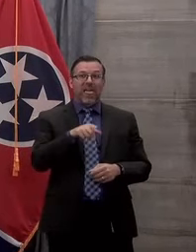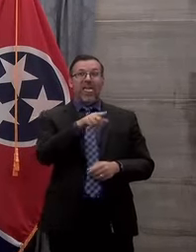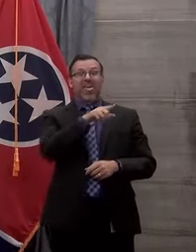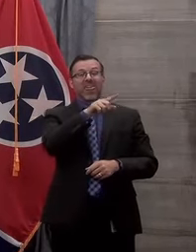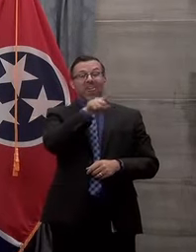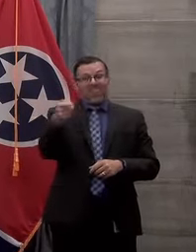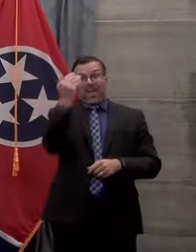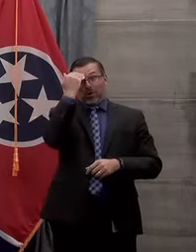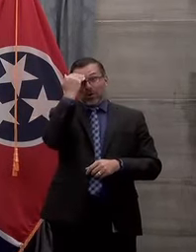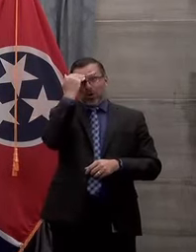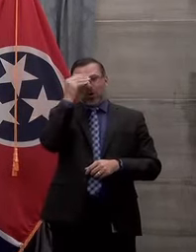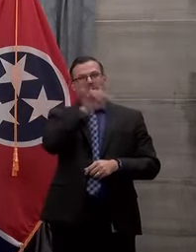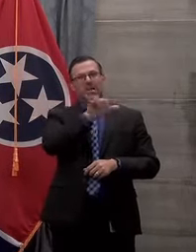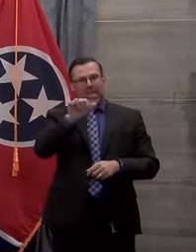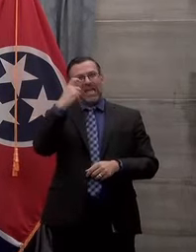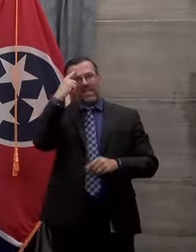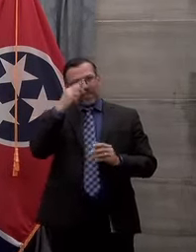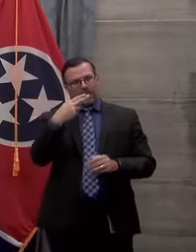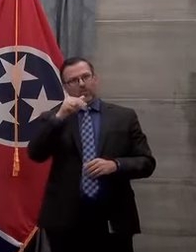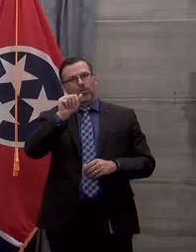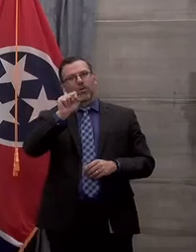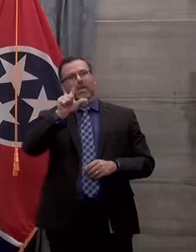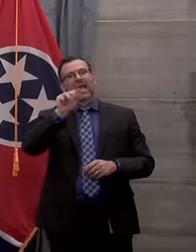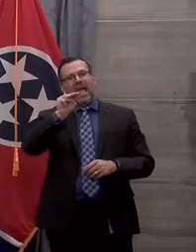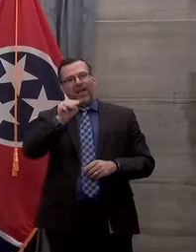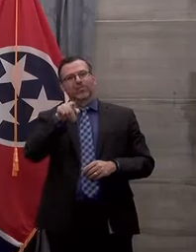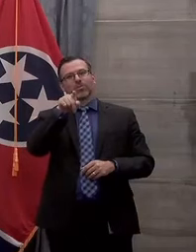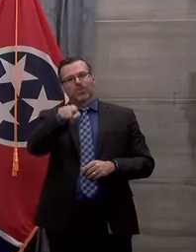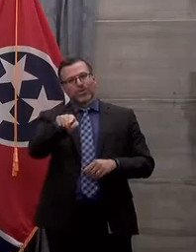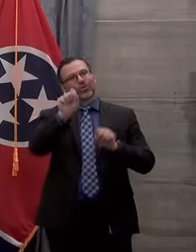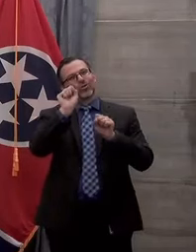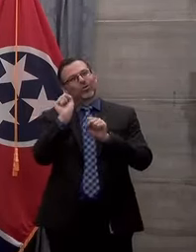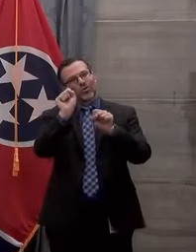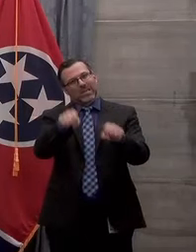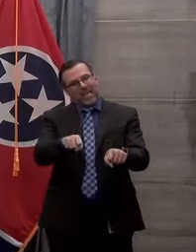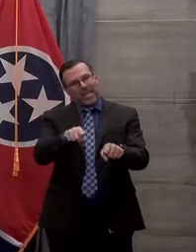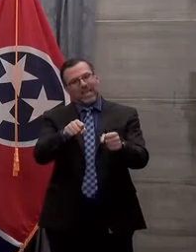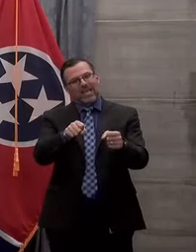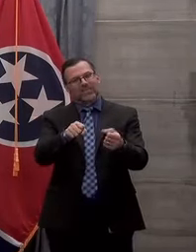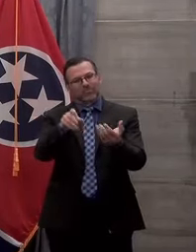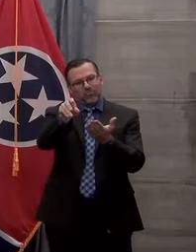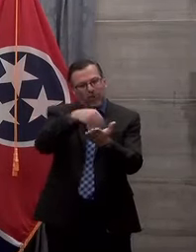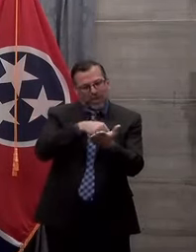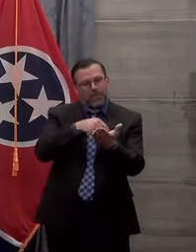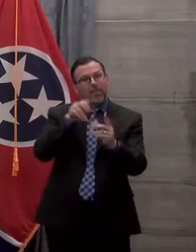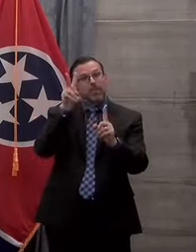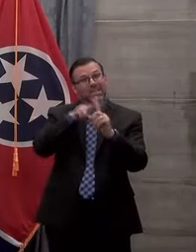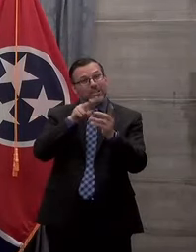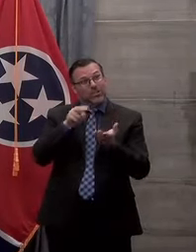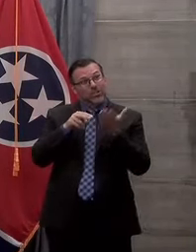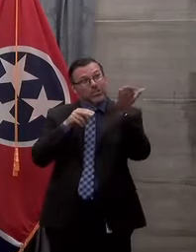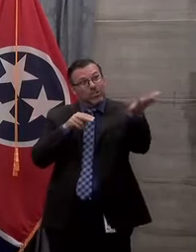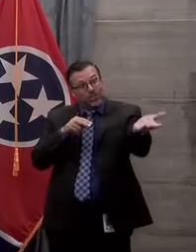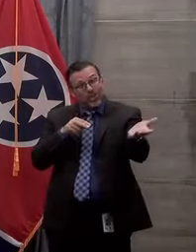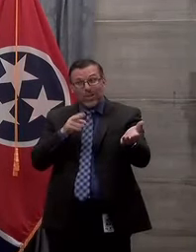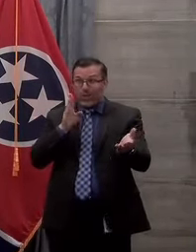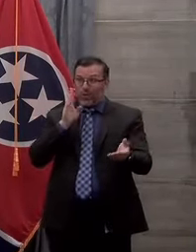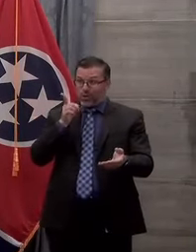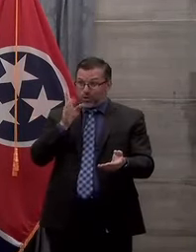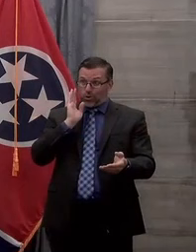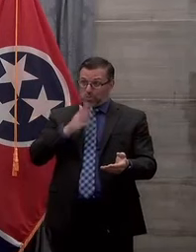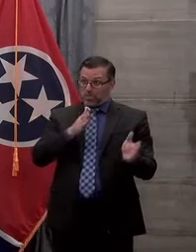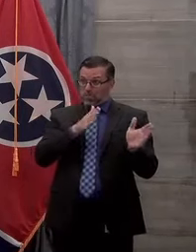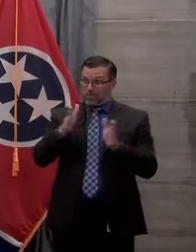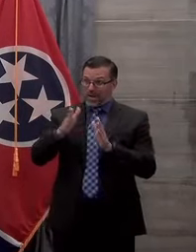can, like Governor Haslam, put a petition before that Capitol Commission. Are you going to do that? What would you say to